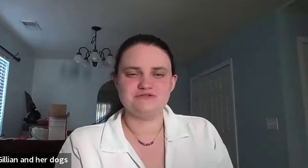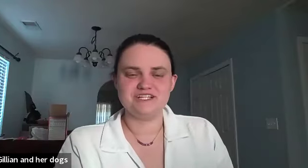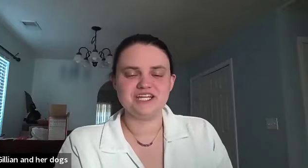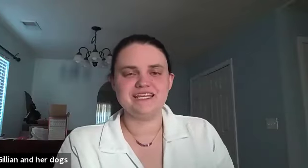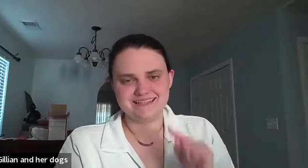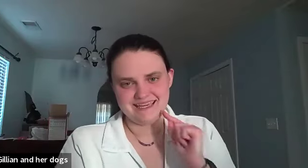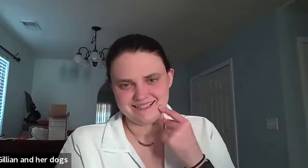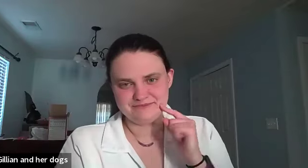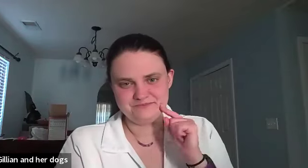throws a wrench, is candy.